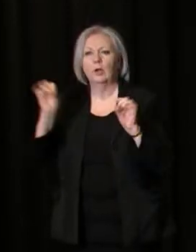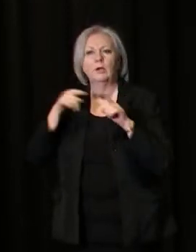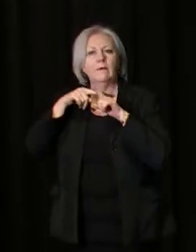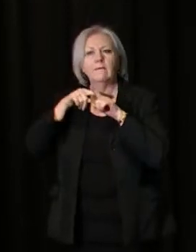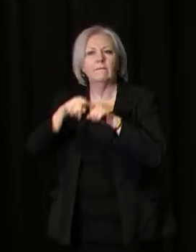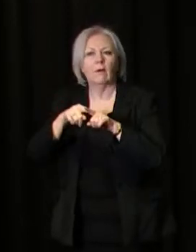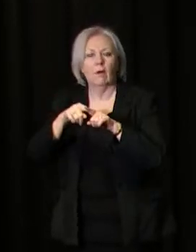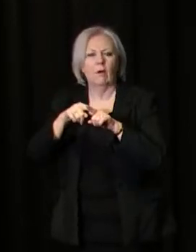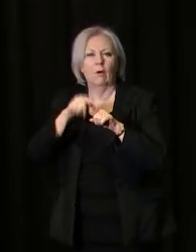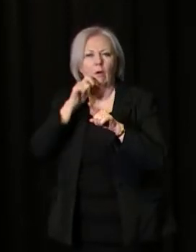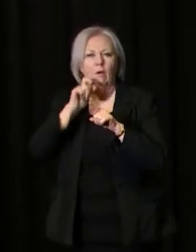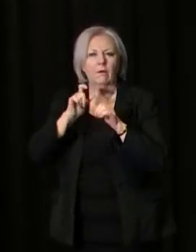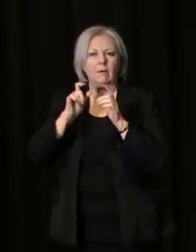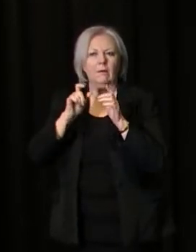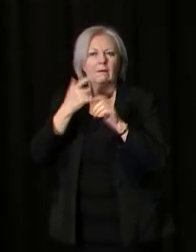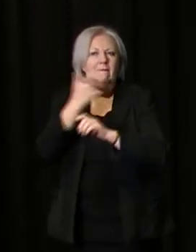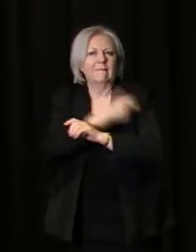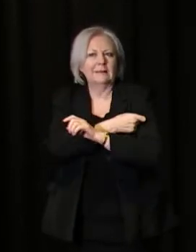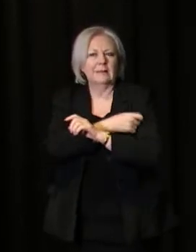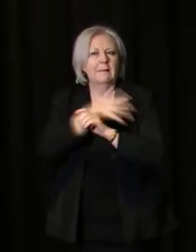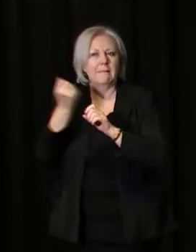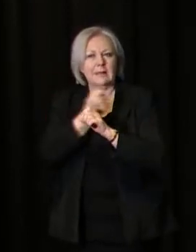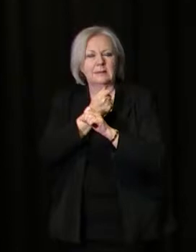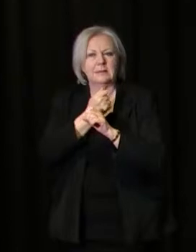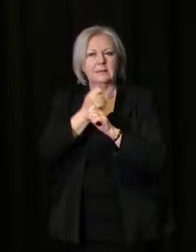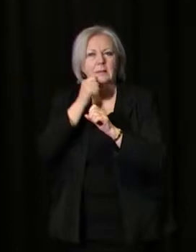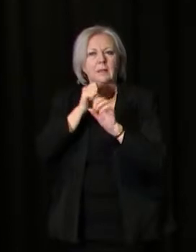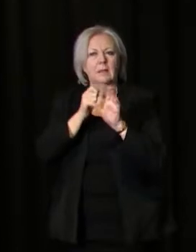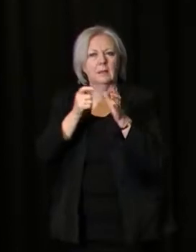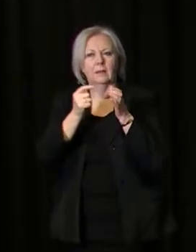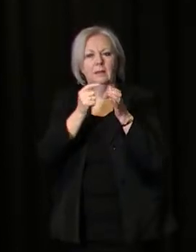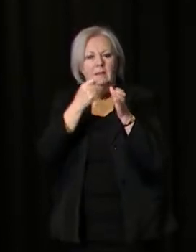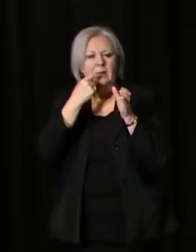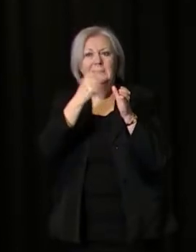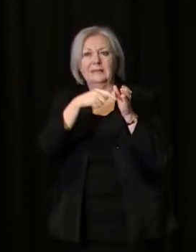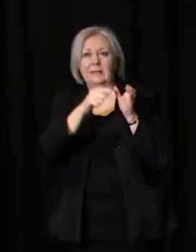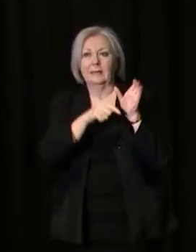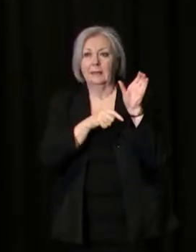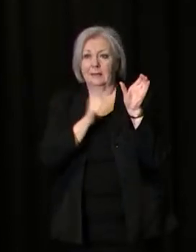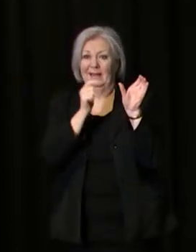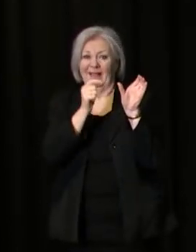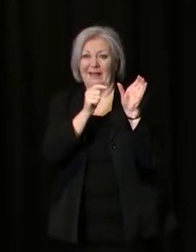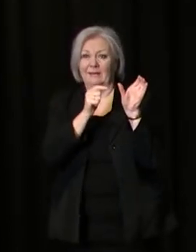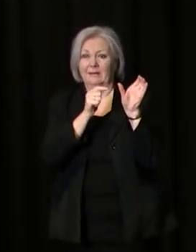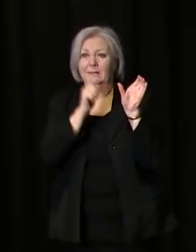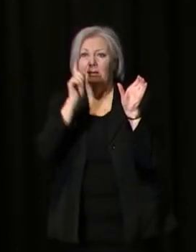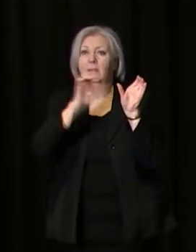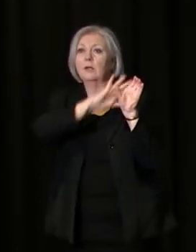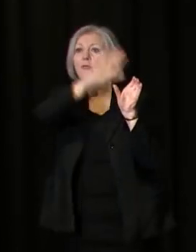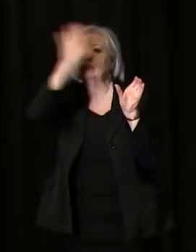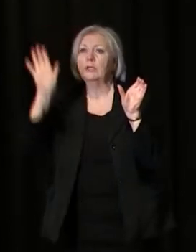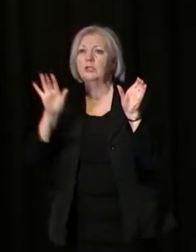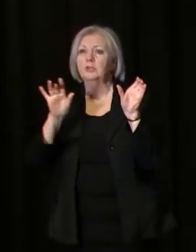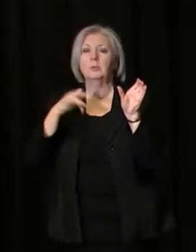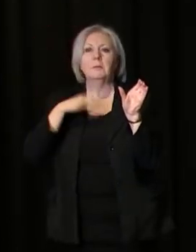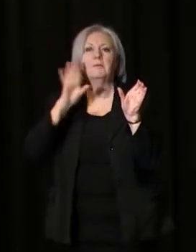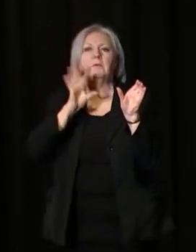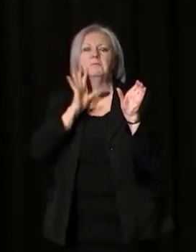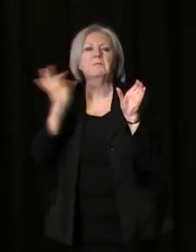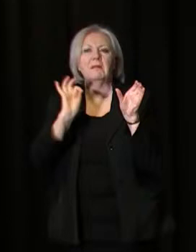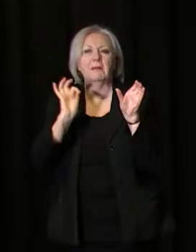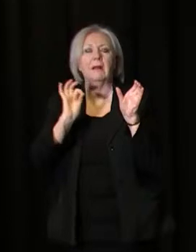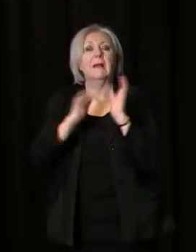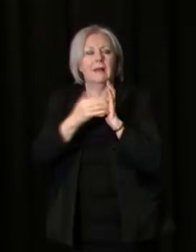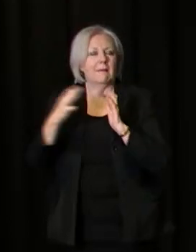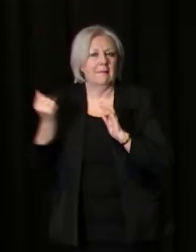6 p.m. they will, because we have to have the same rules across the whole state. We're not announcing a change to who is included in the vaccinated economy. 12, 13, 14